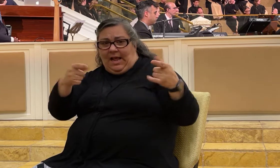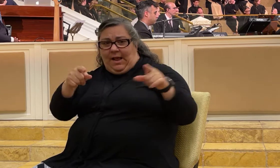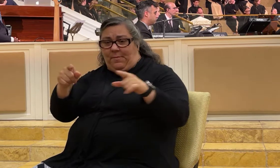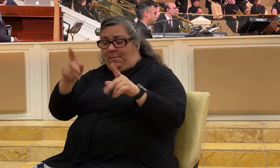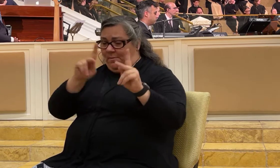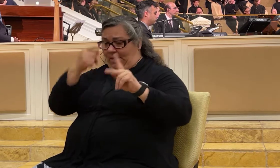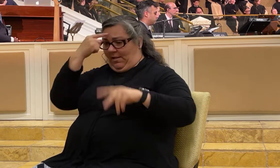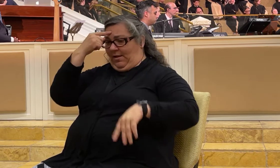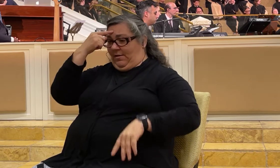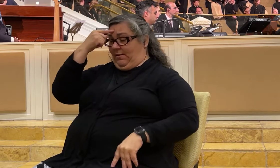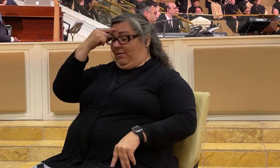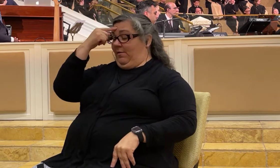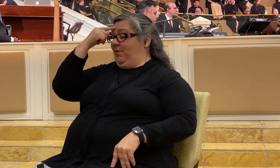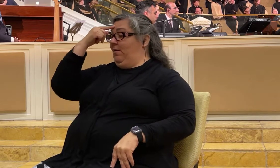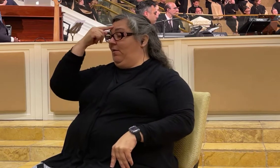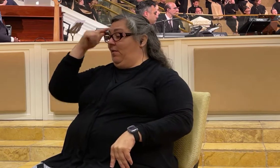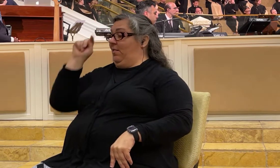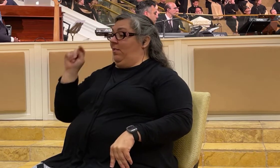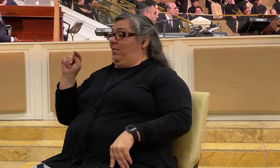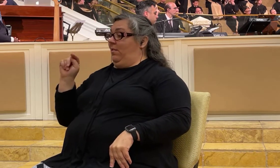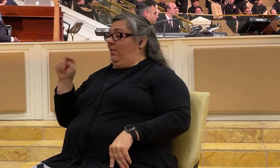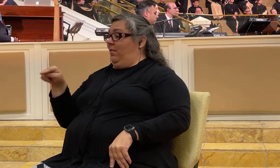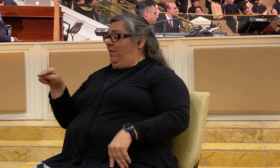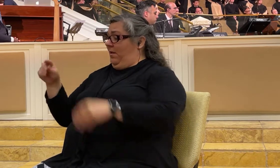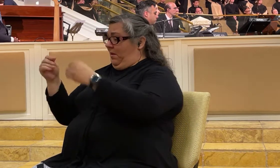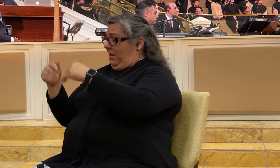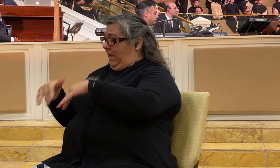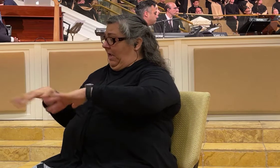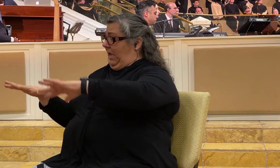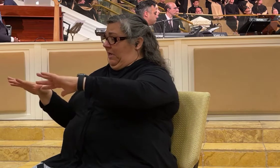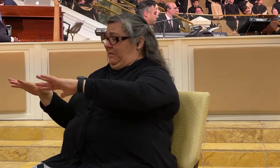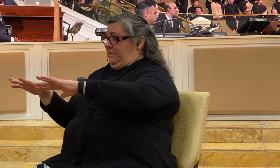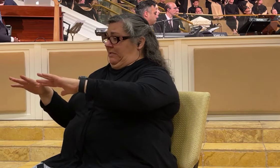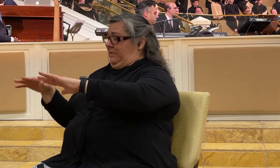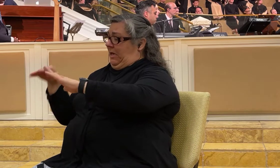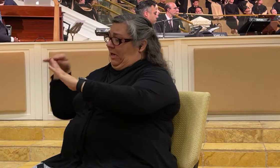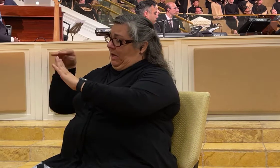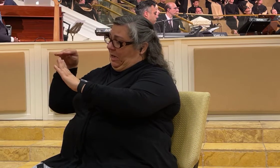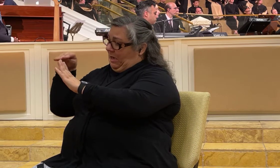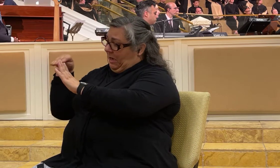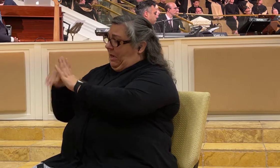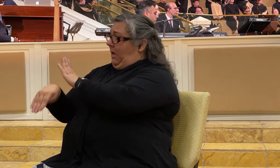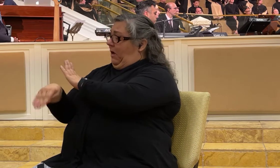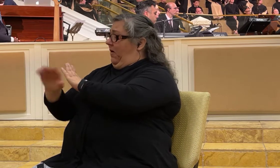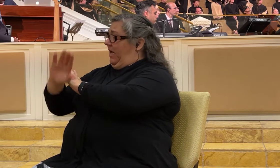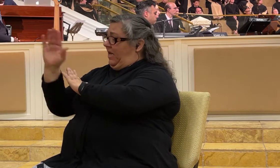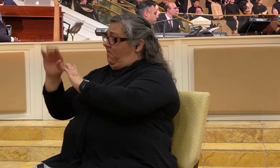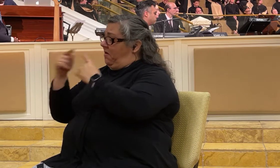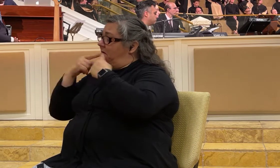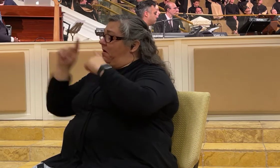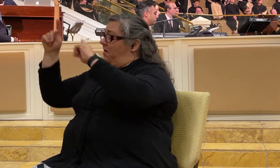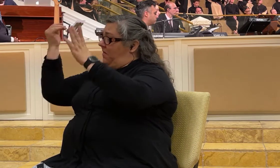they thought the land in which they lived would never boom again,